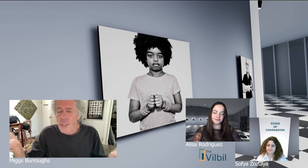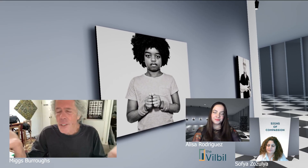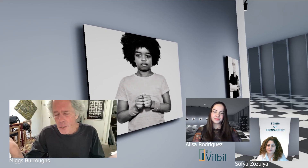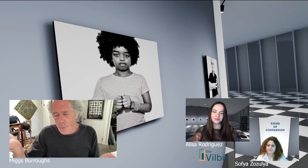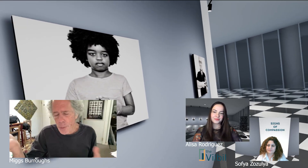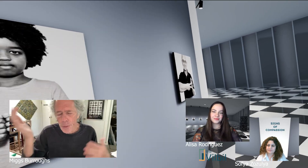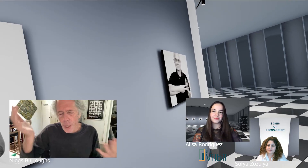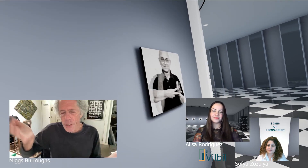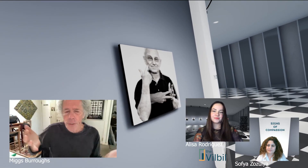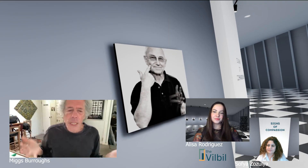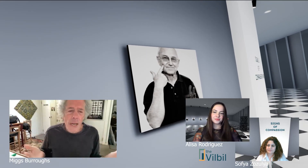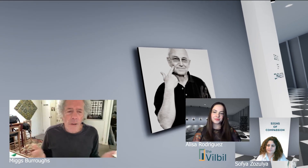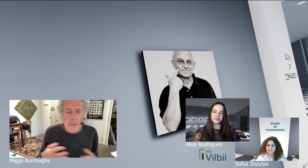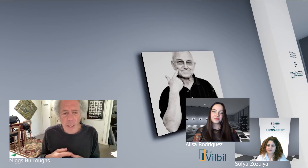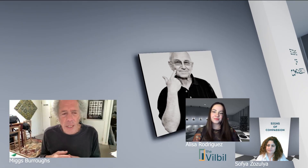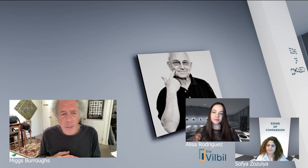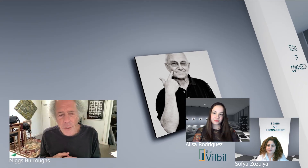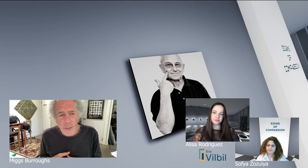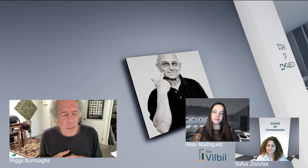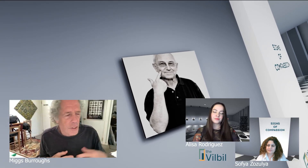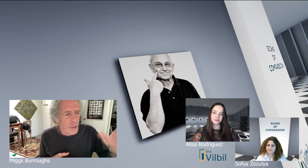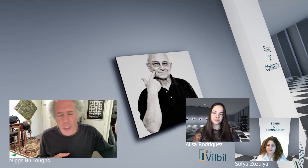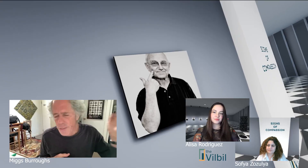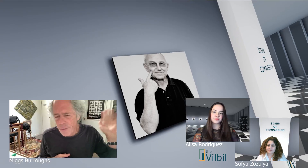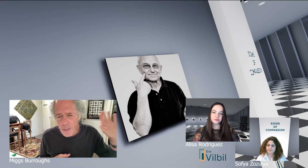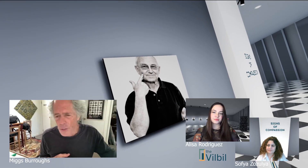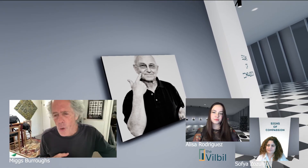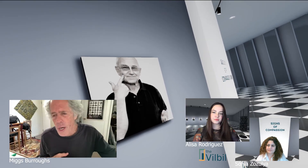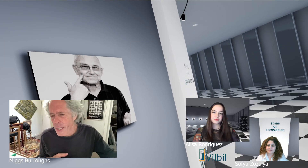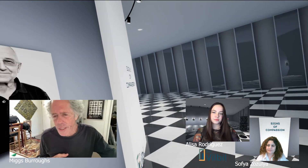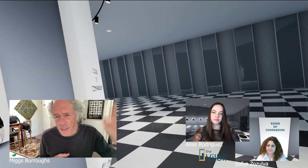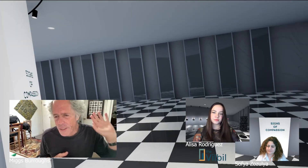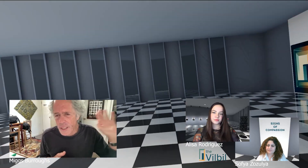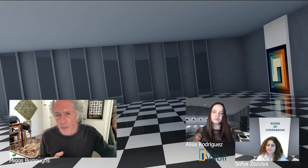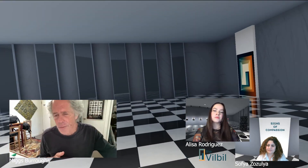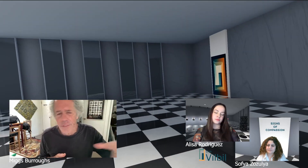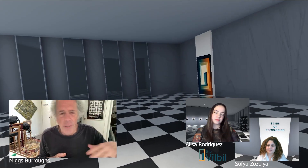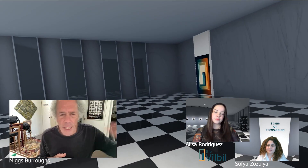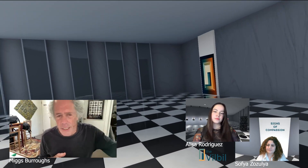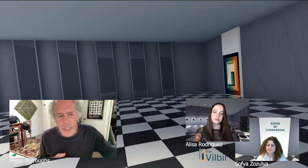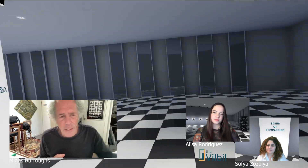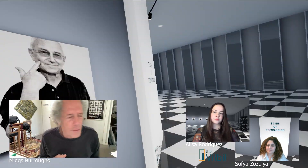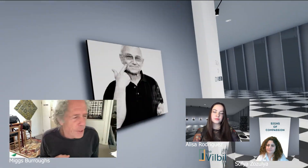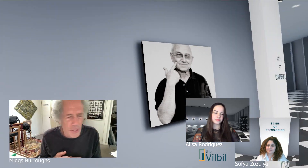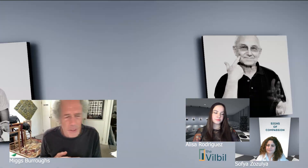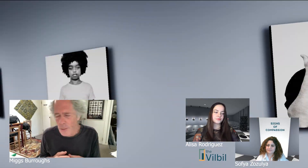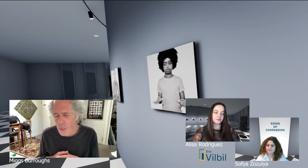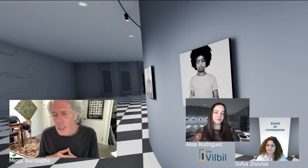access to people in my own town. I couldn't start searching far and wide and, flying to California or something.